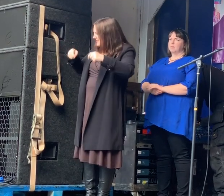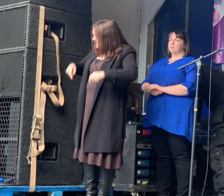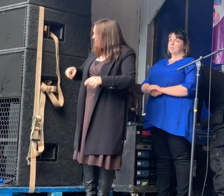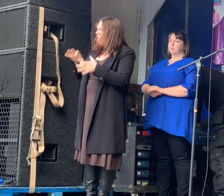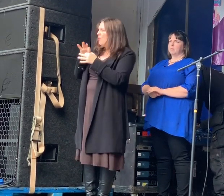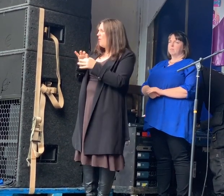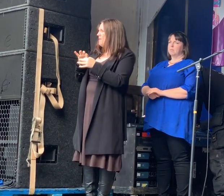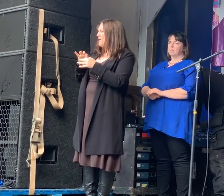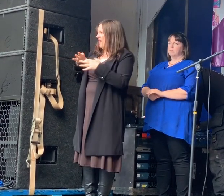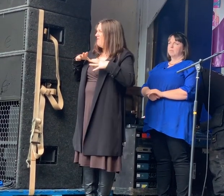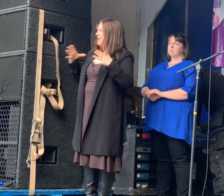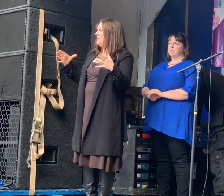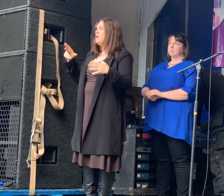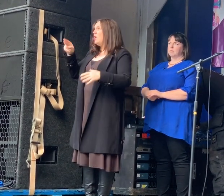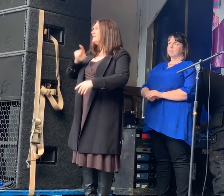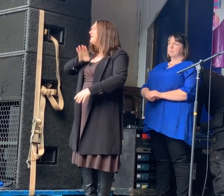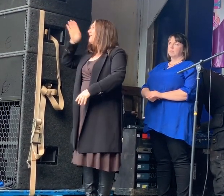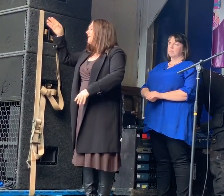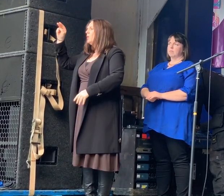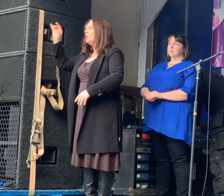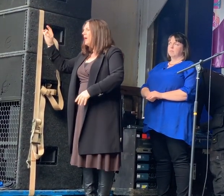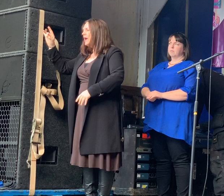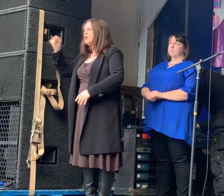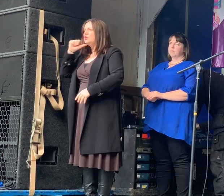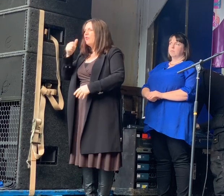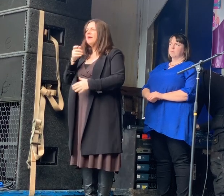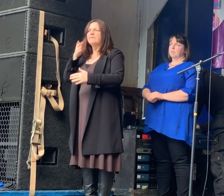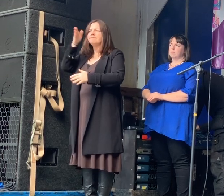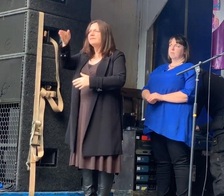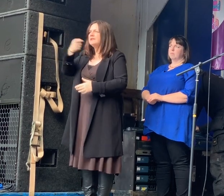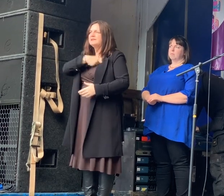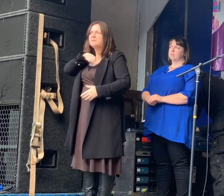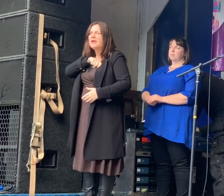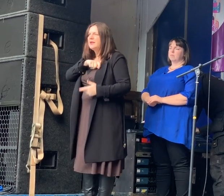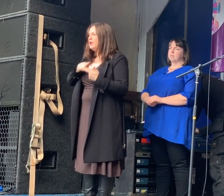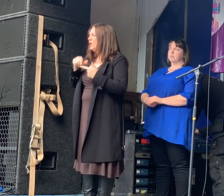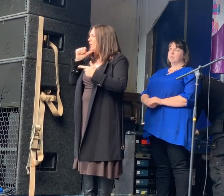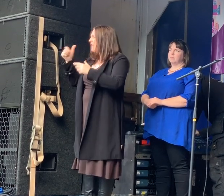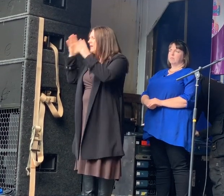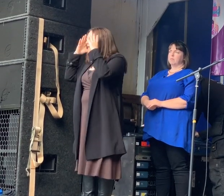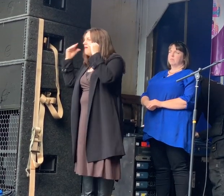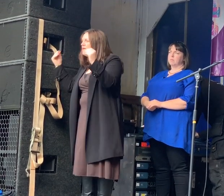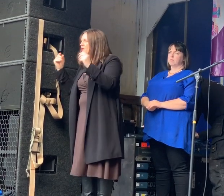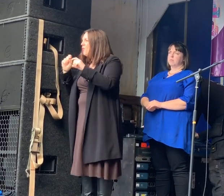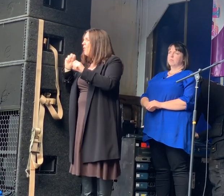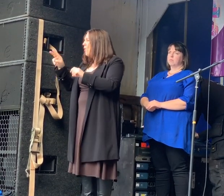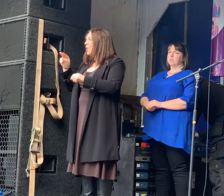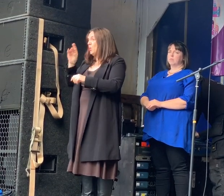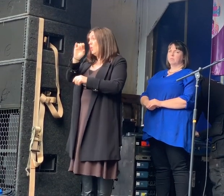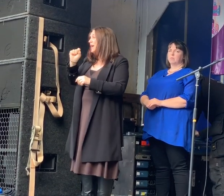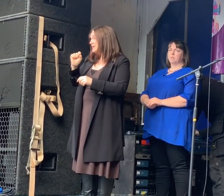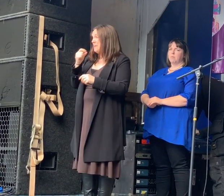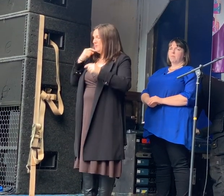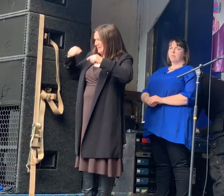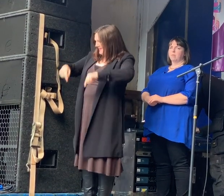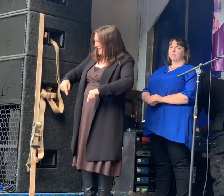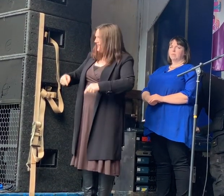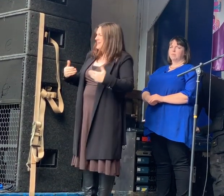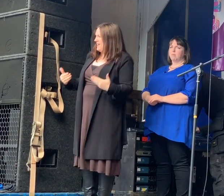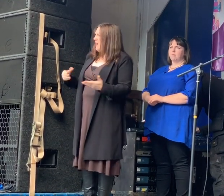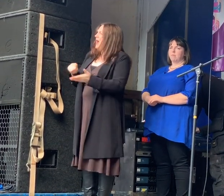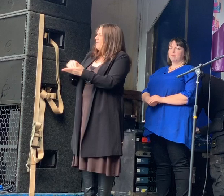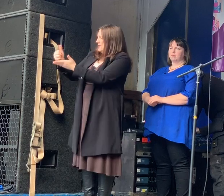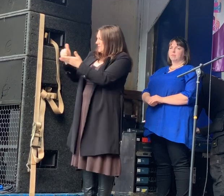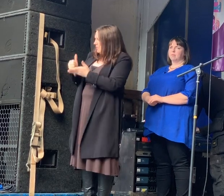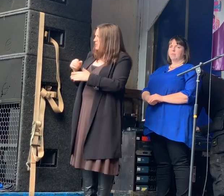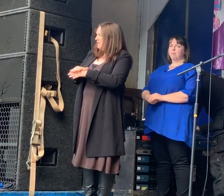home, not in the UK, not in Spain, not in the Netherlands or the US, but here with the support